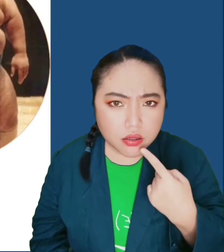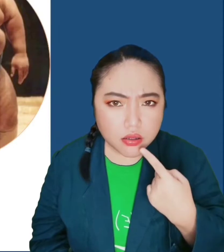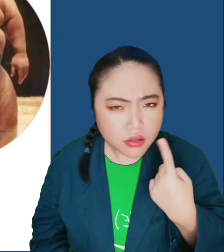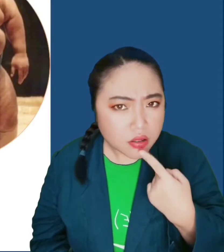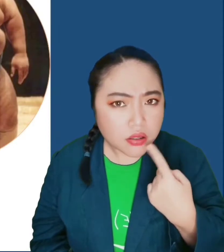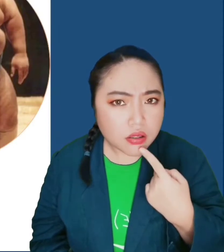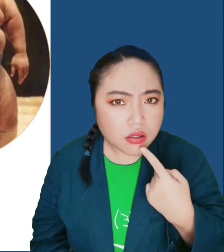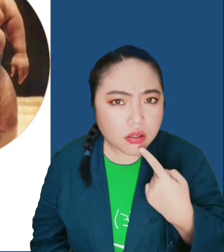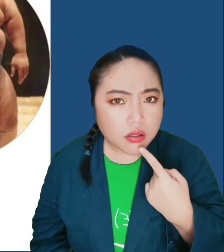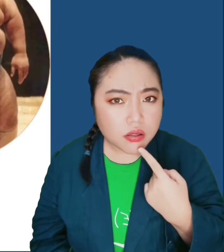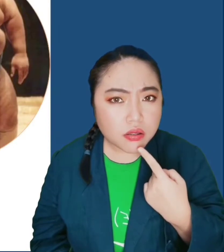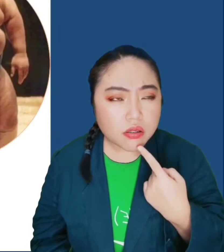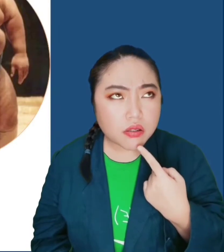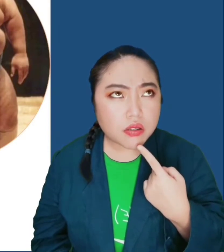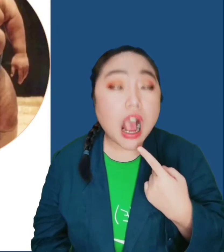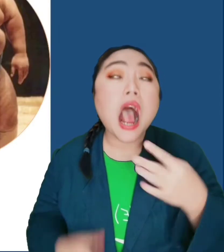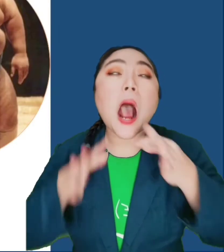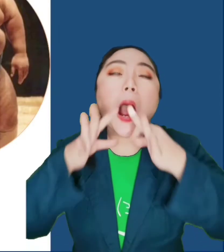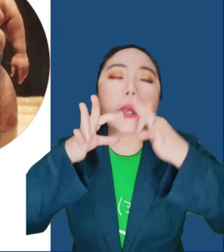Who?